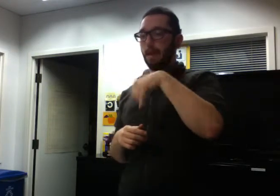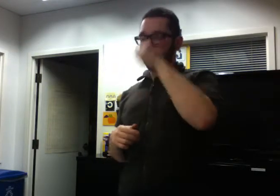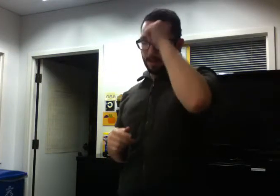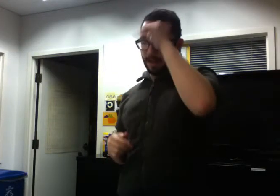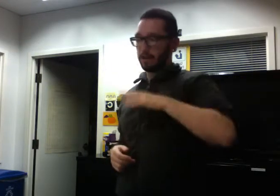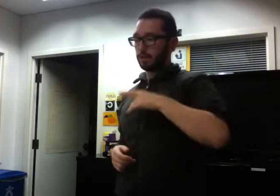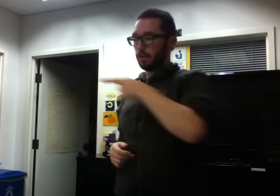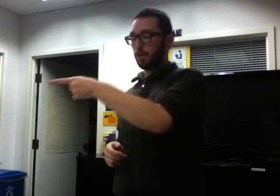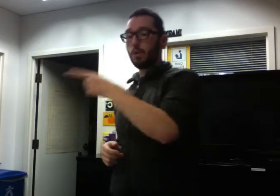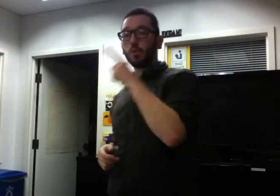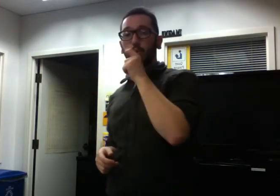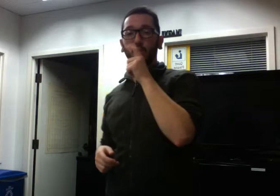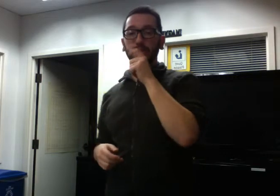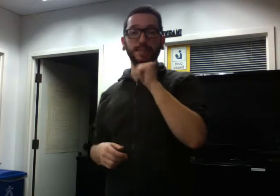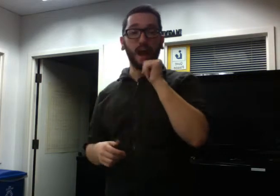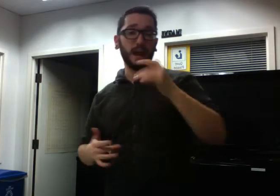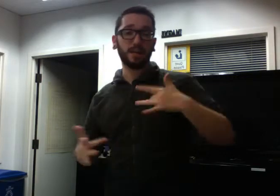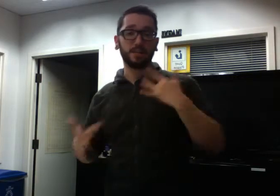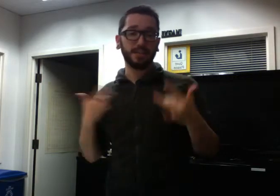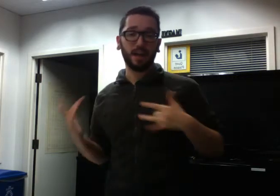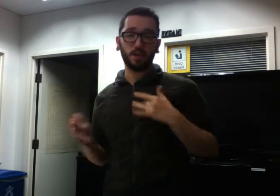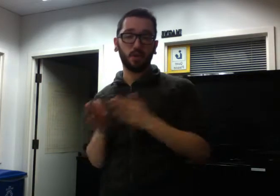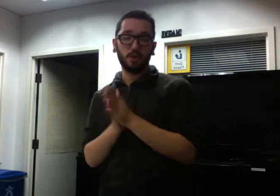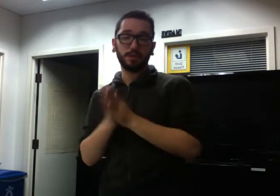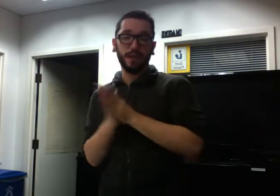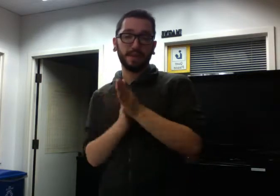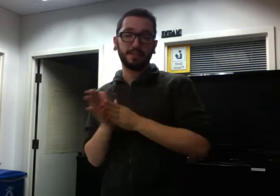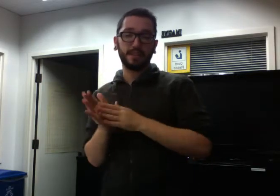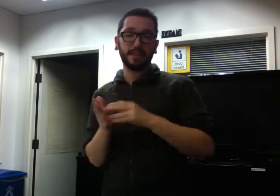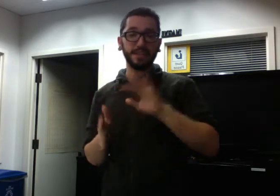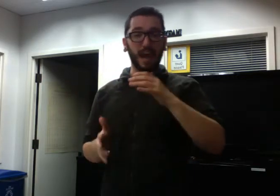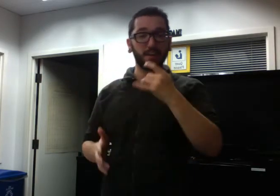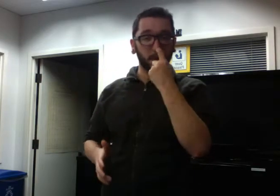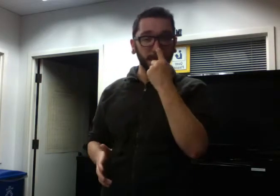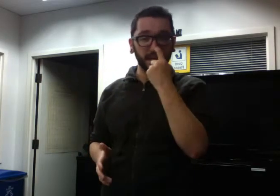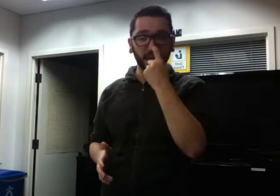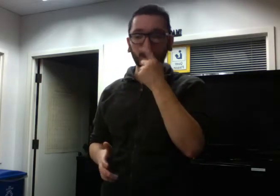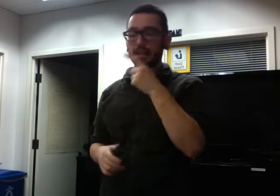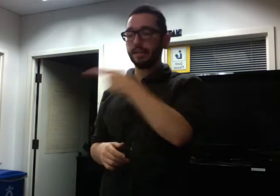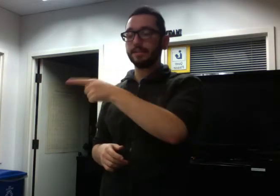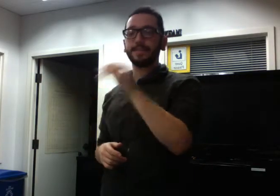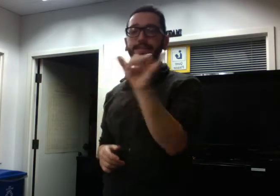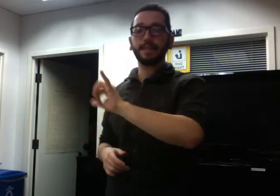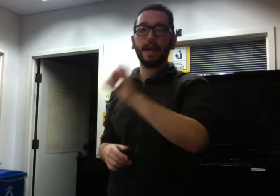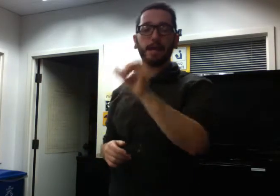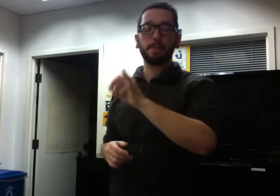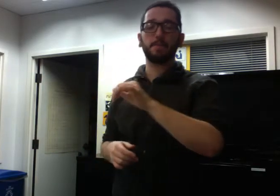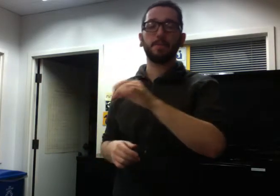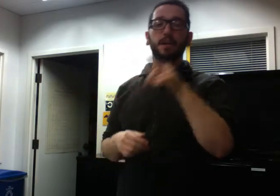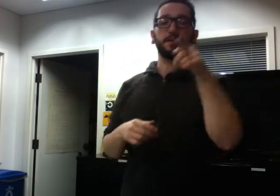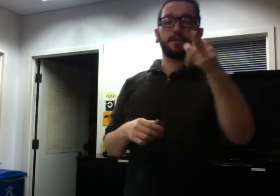task as the man who is building a beautiful cathedral. But his inner experience was quite